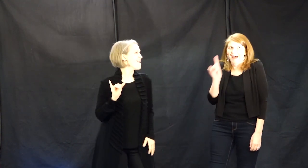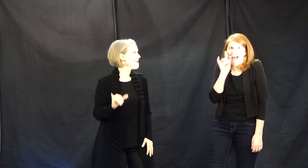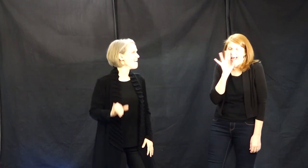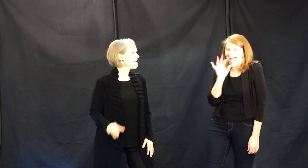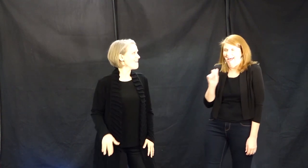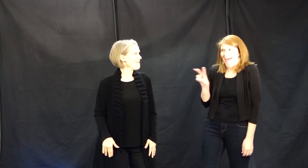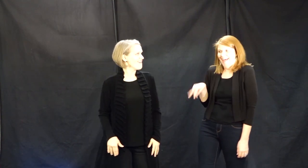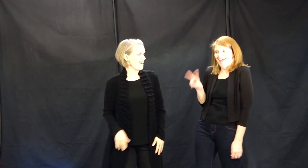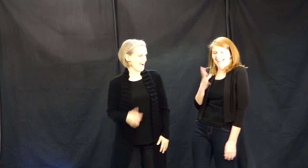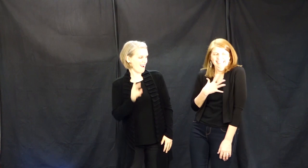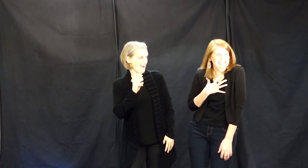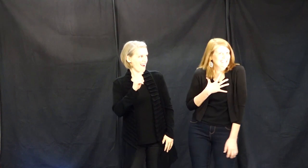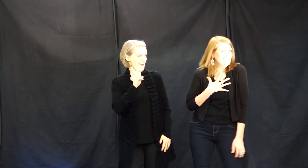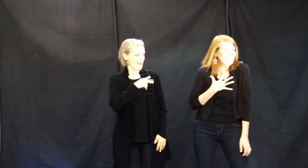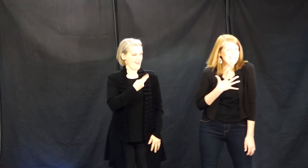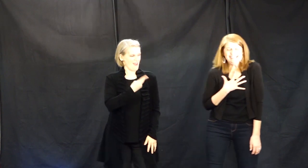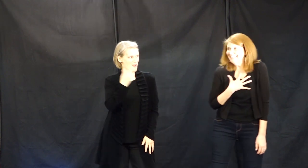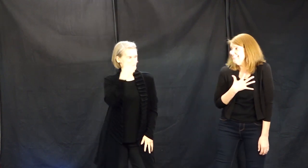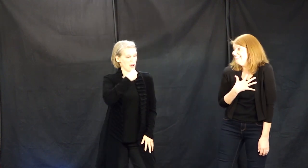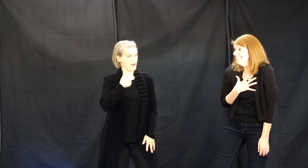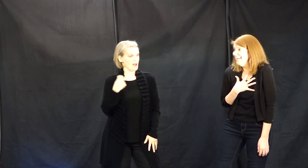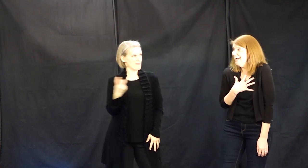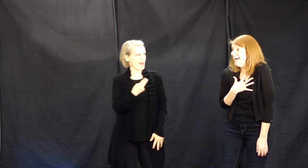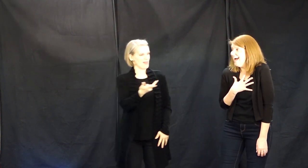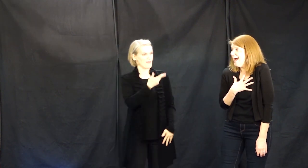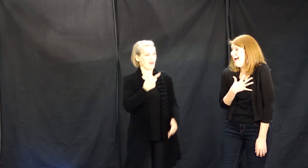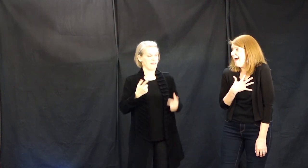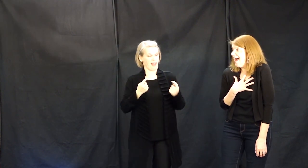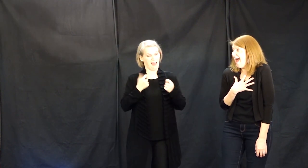pretty good in your frocks. How about when I get back, we all strip down to our socks?